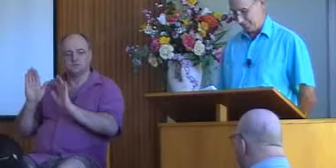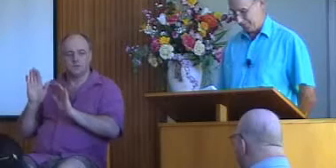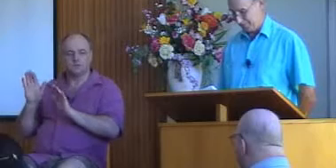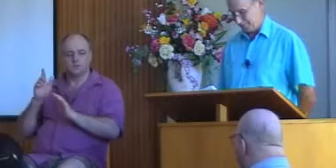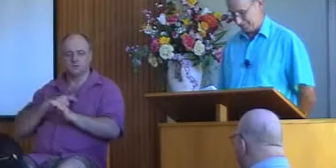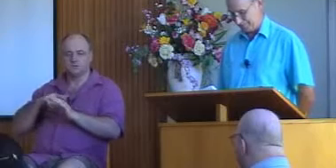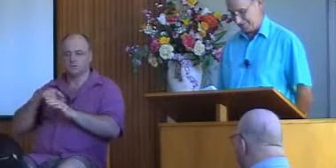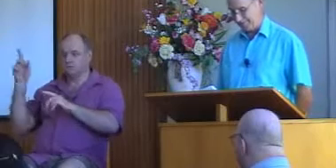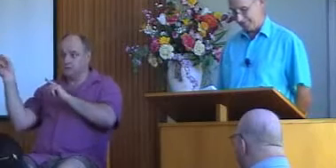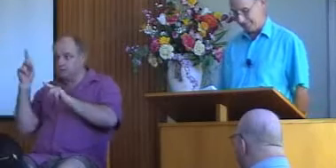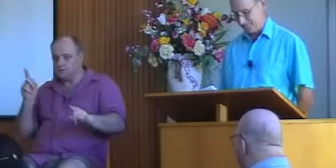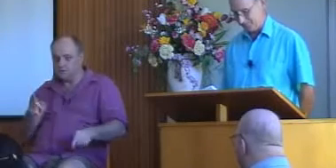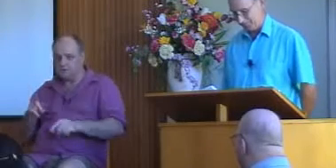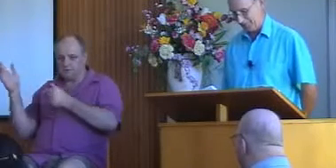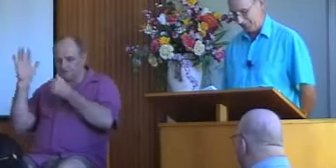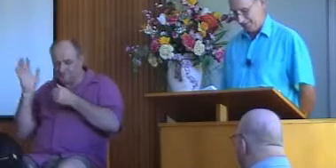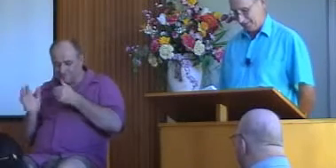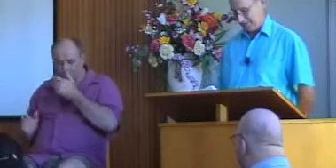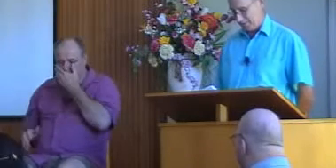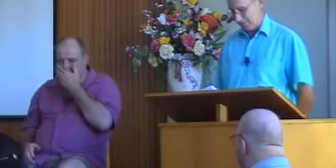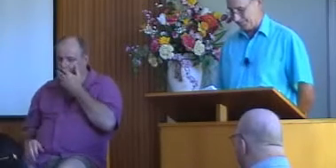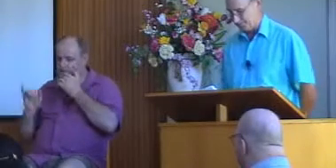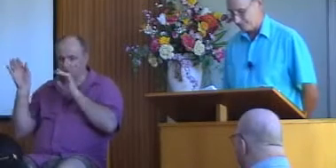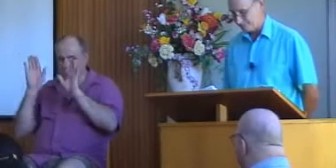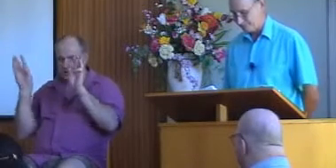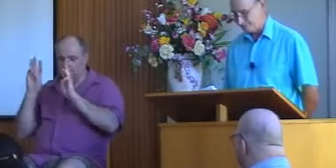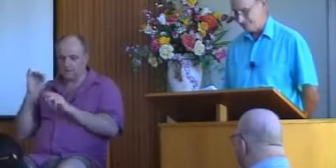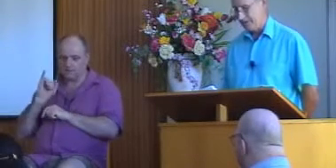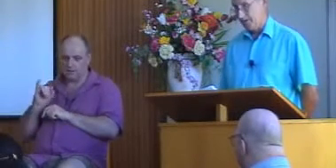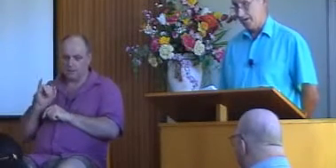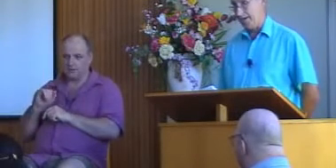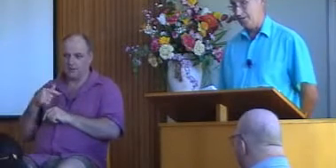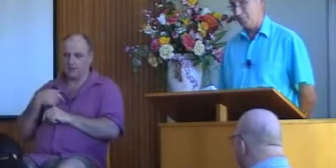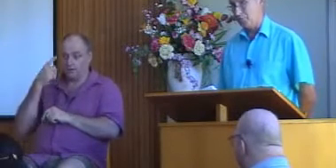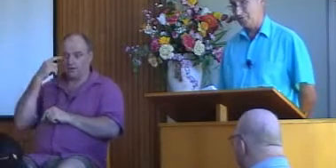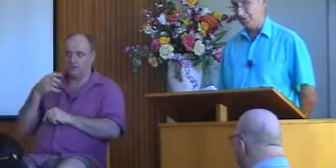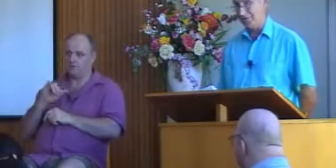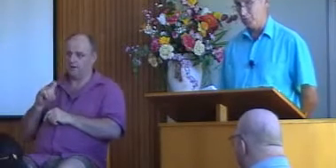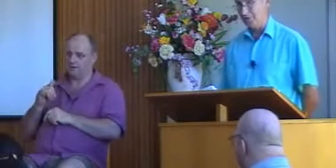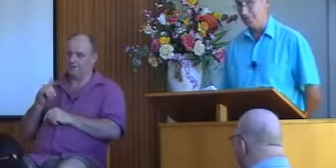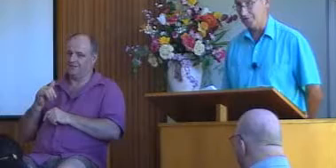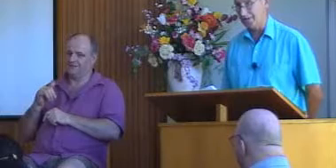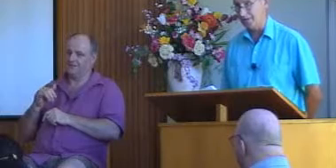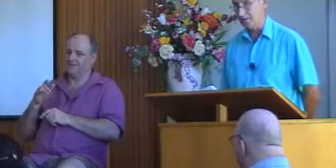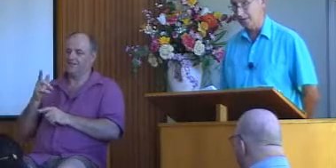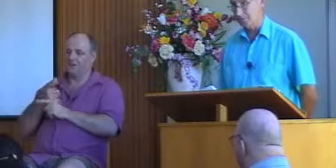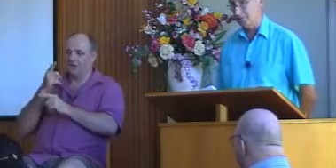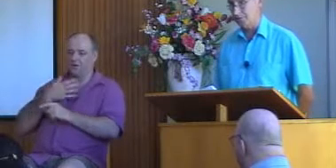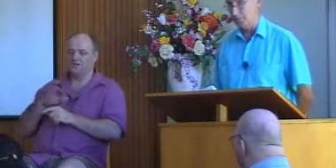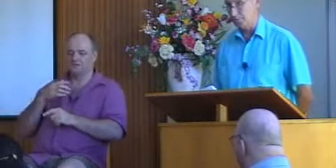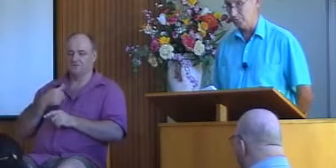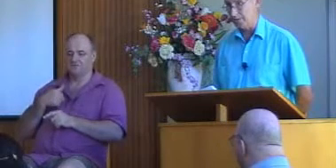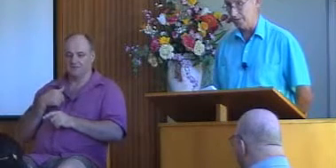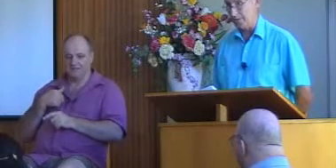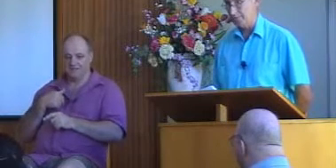maybe somebody is telling me something different. But anyway, I had never received any religious training as